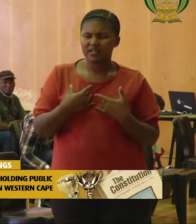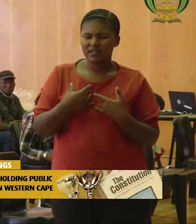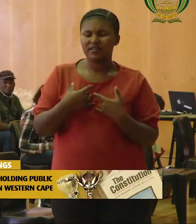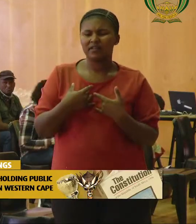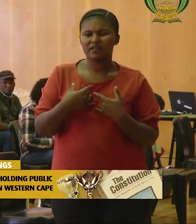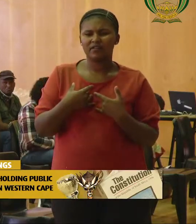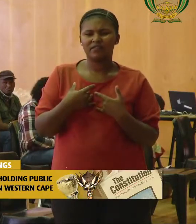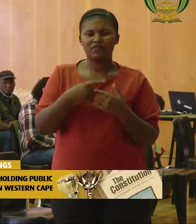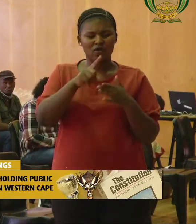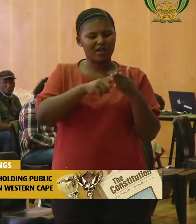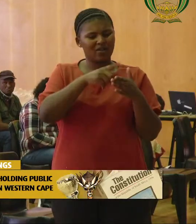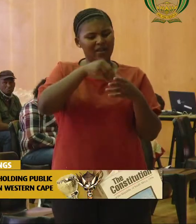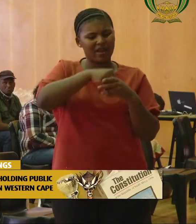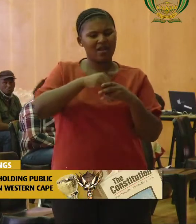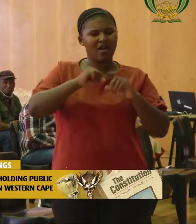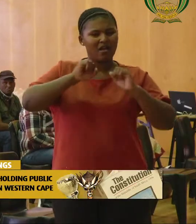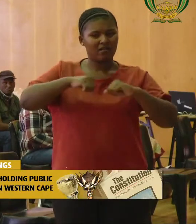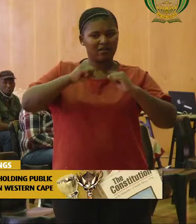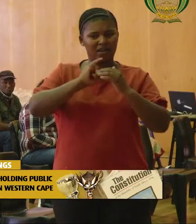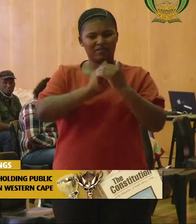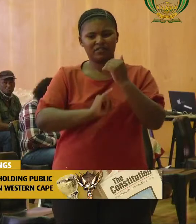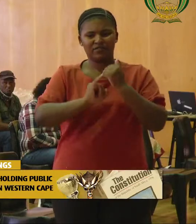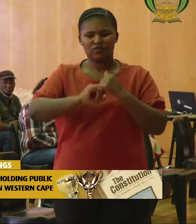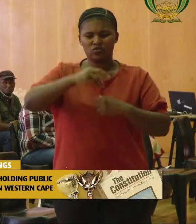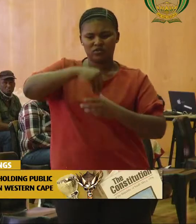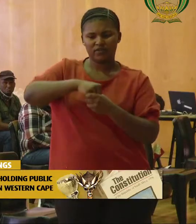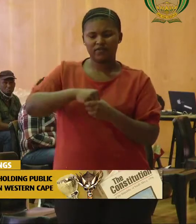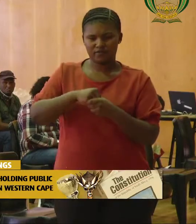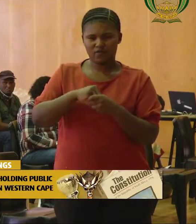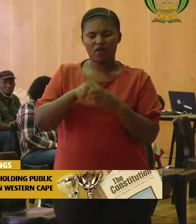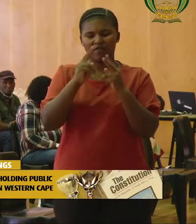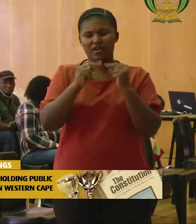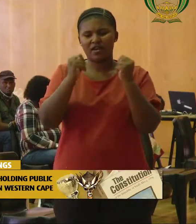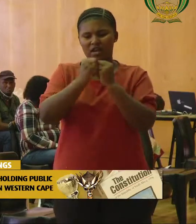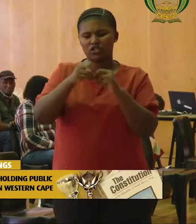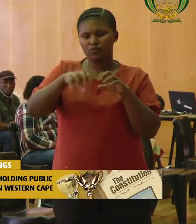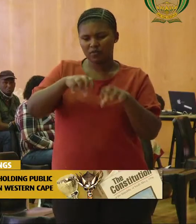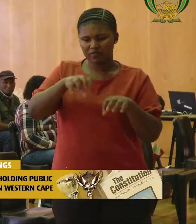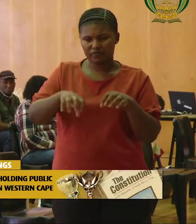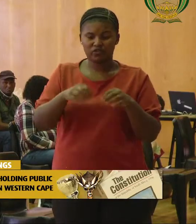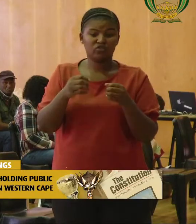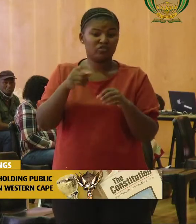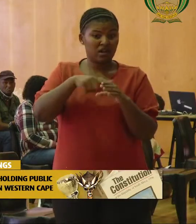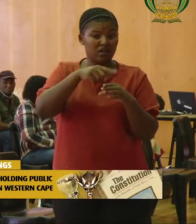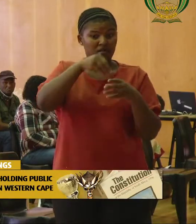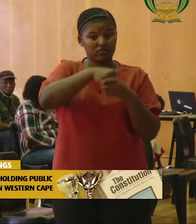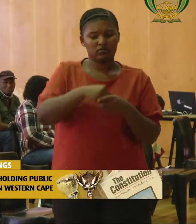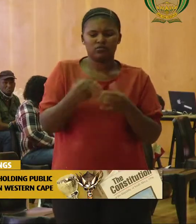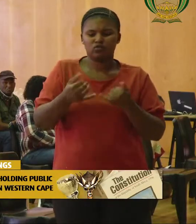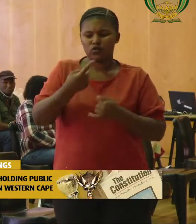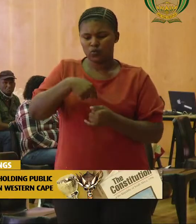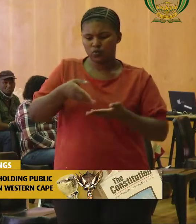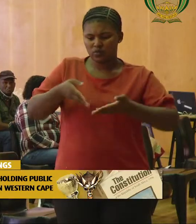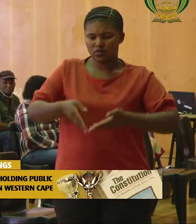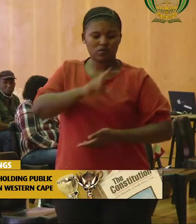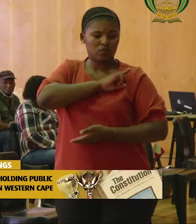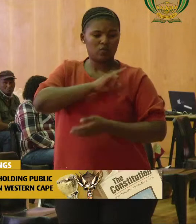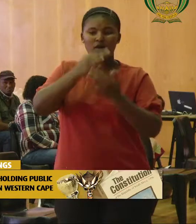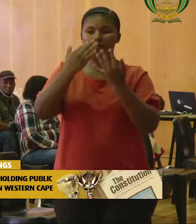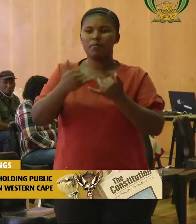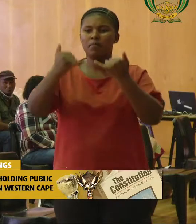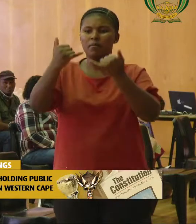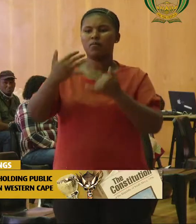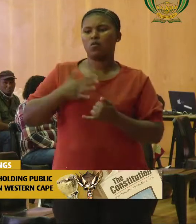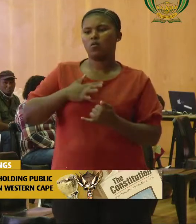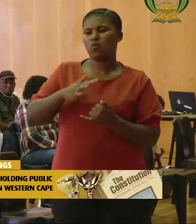to the Electoral Act to allow for independents to participate in national and provincial elections. And today we are here because Parliament now wants to